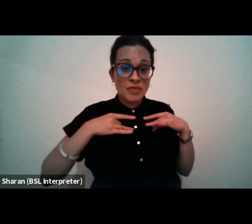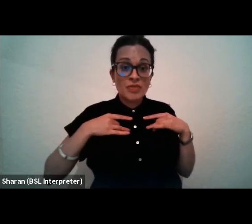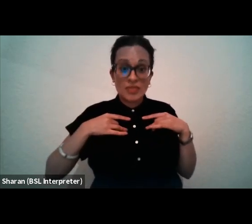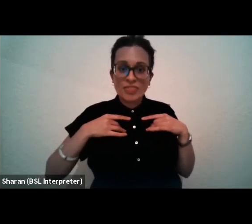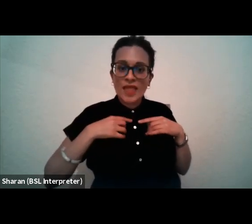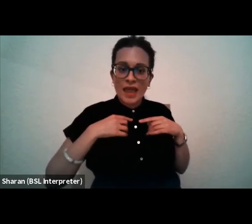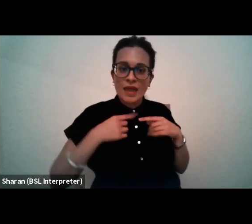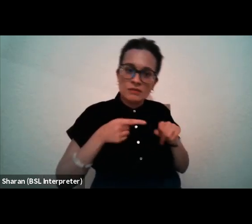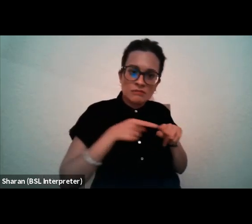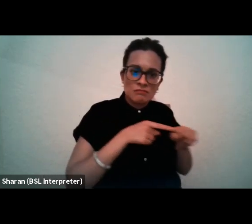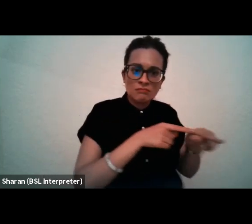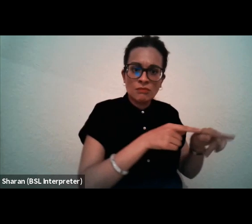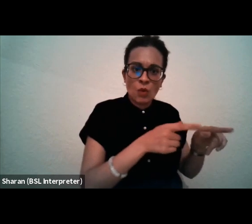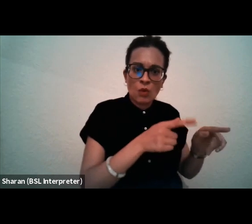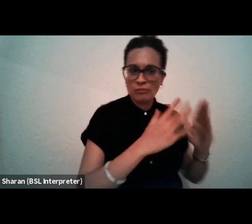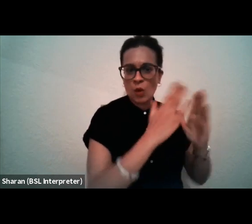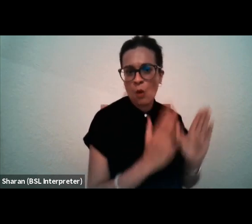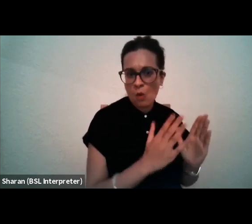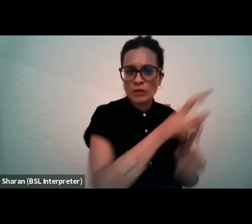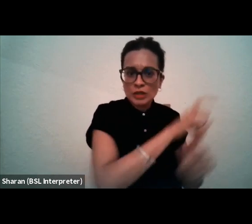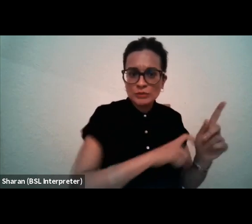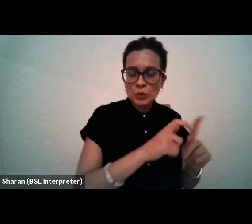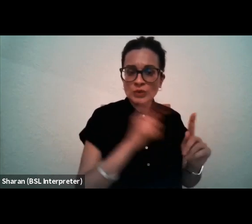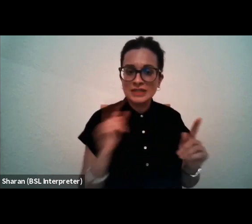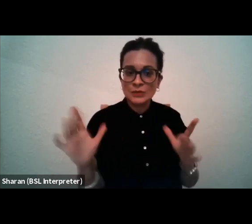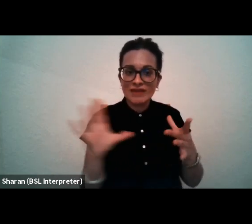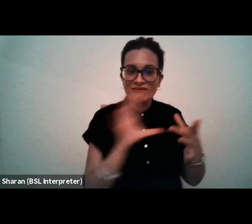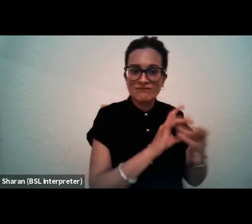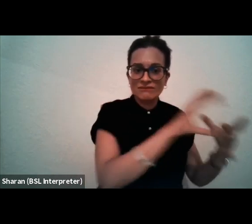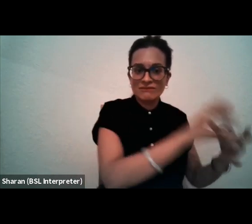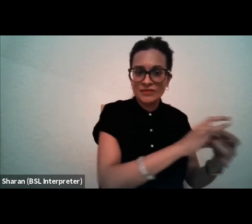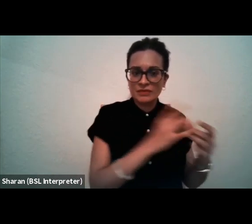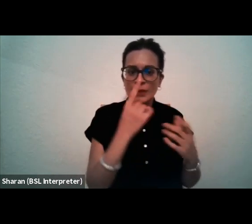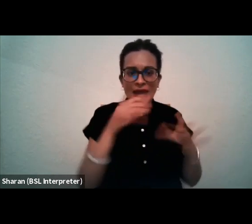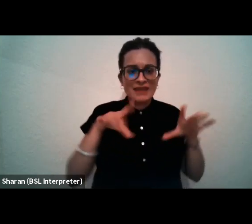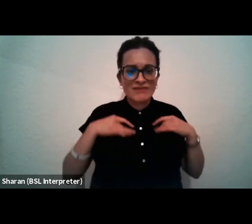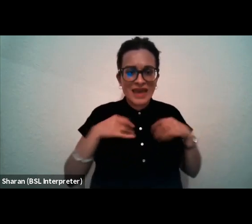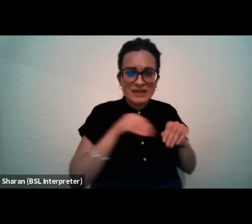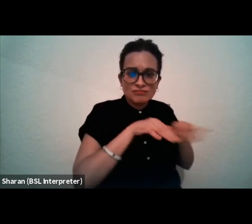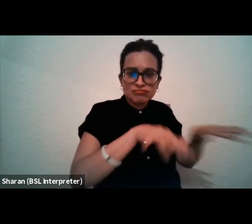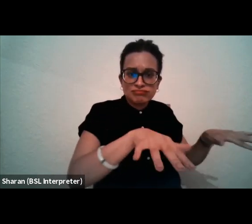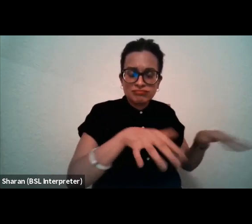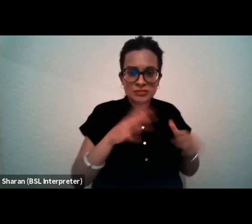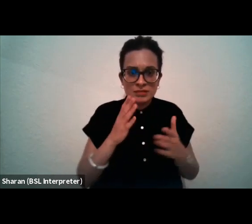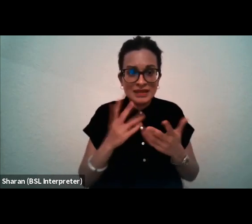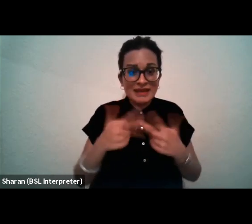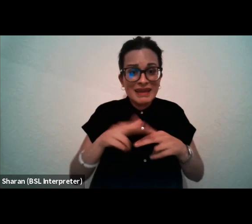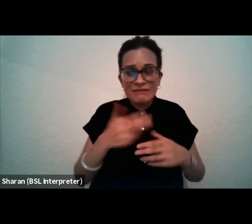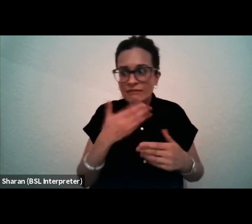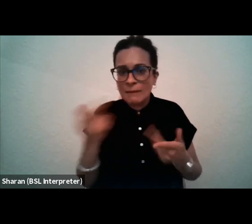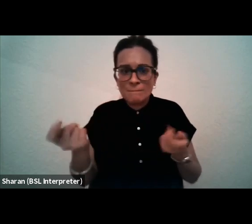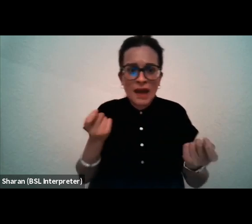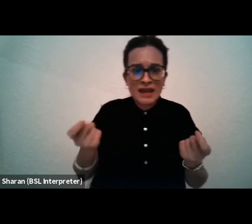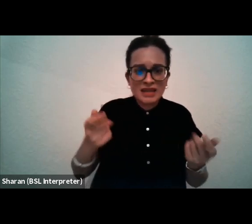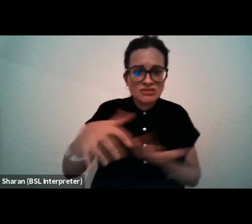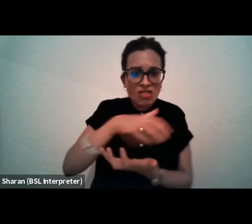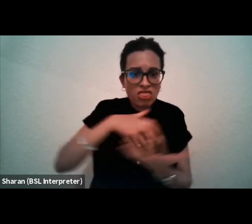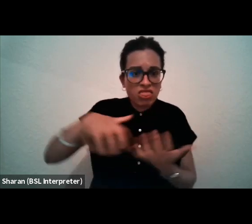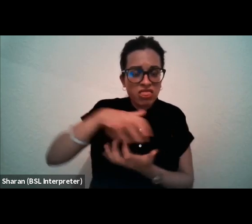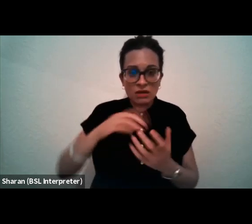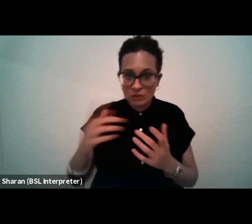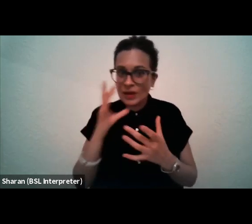increasing that rate of infection if we are not careful and we do not manage this really well. And of course,